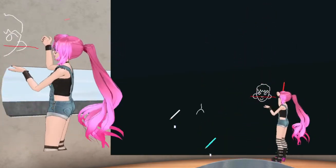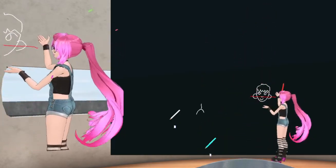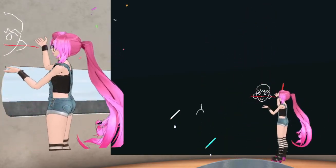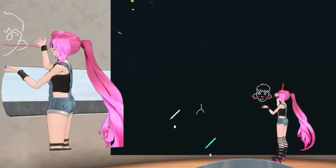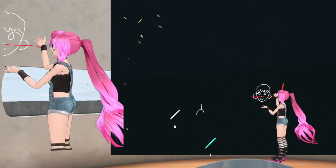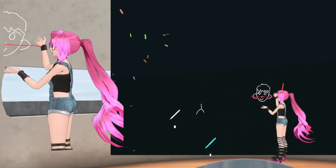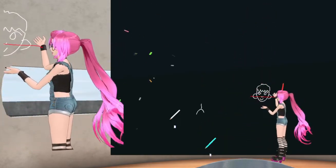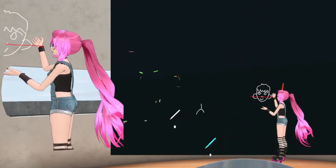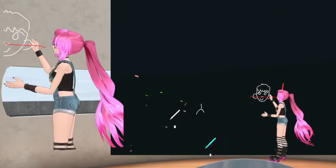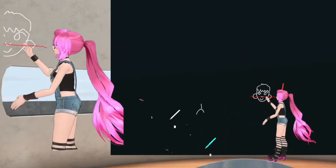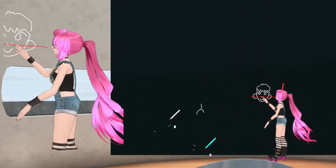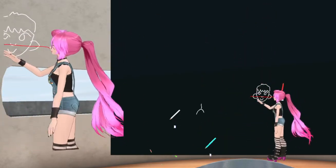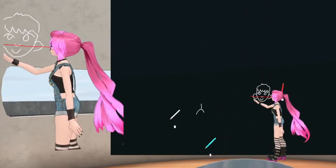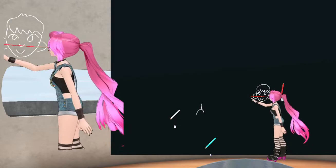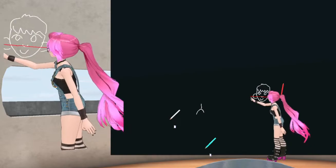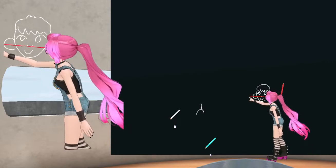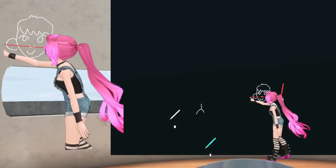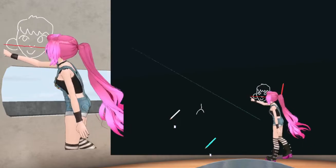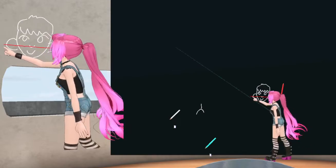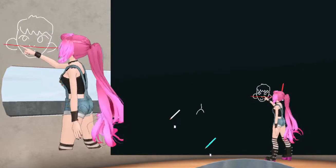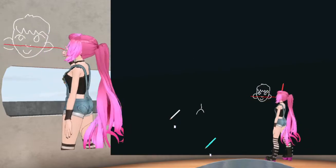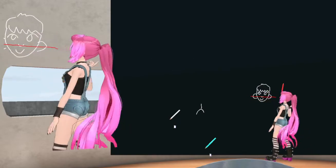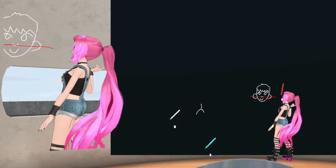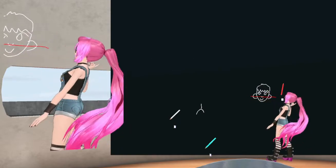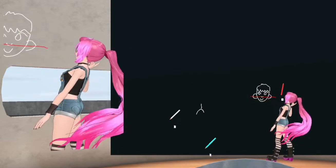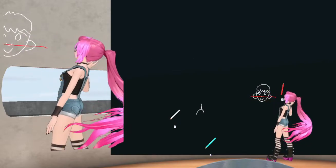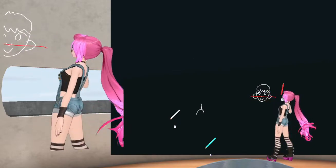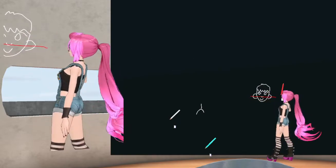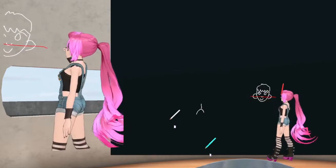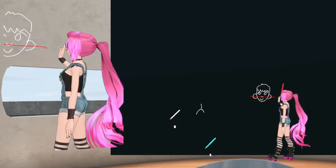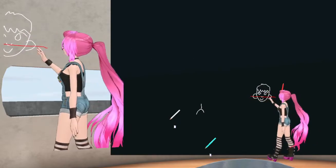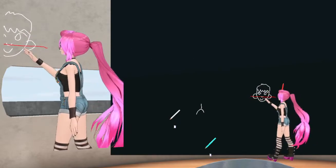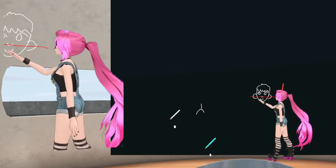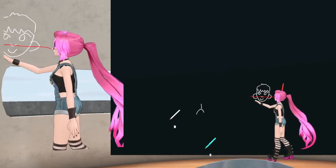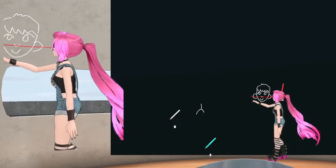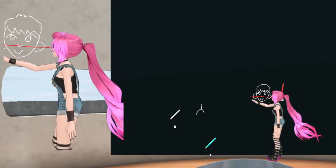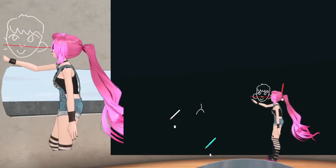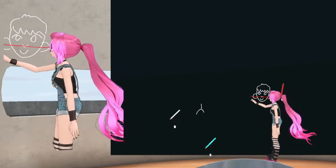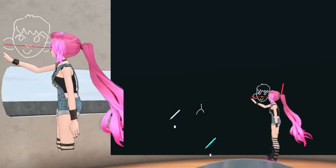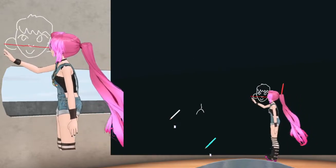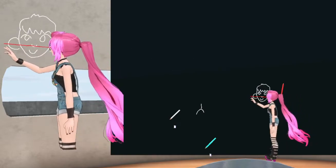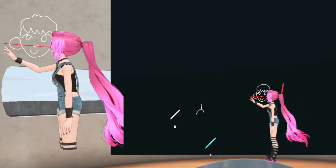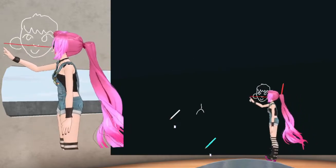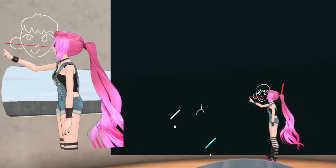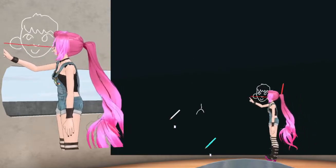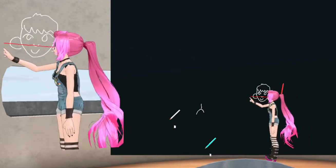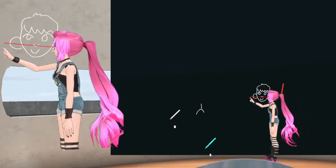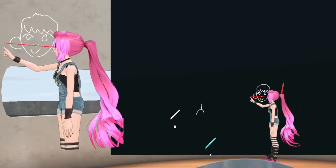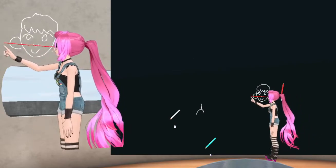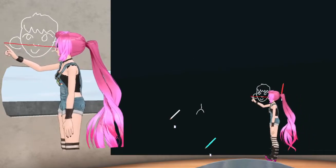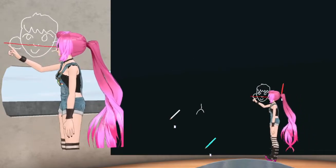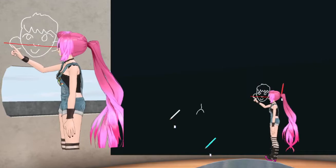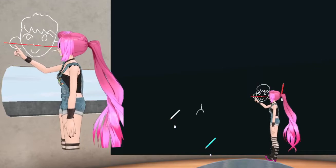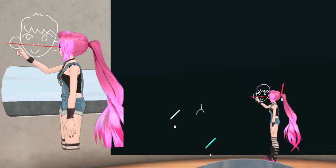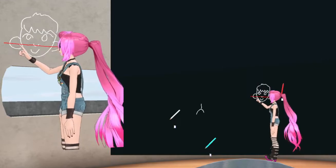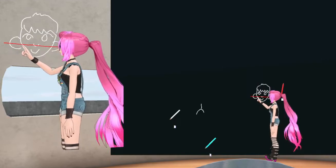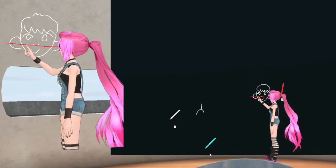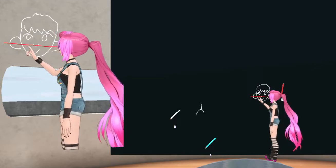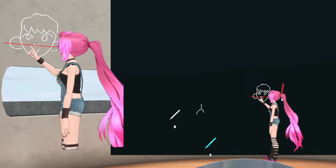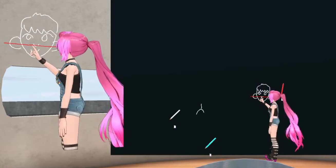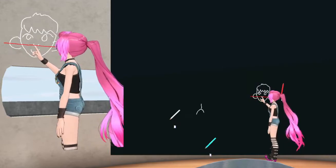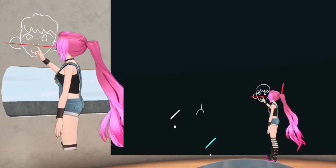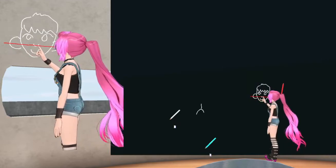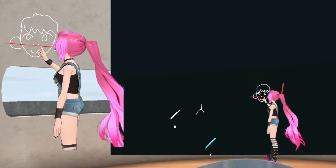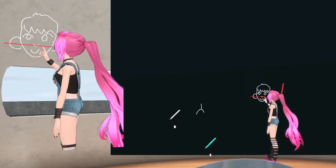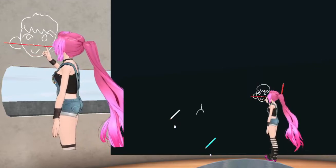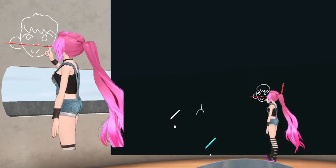we were doing. This is Poe, and I've decided to cut him in half. So check out this awesome line. There's a line that goes right